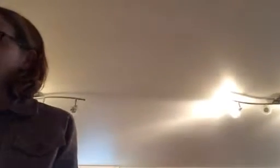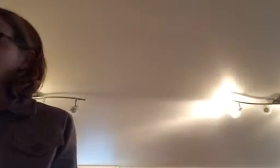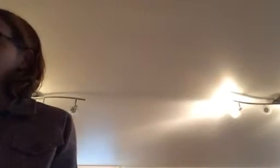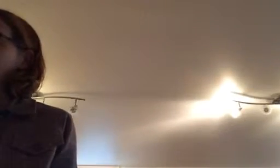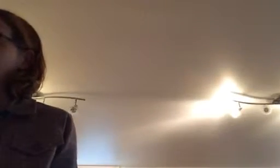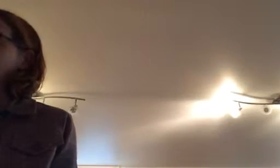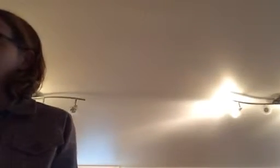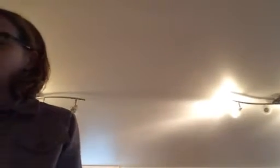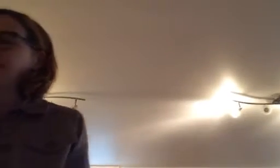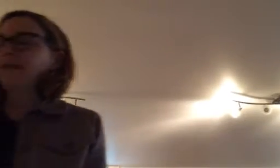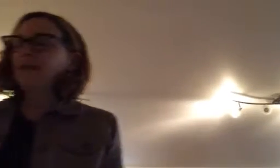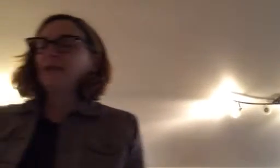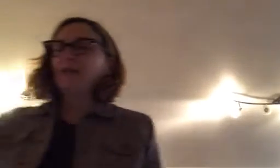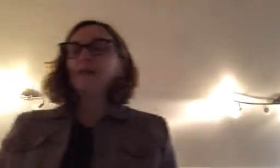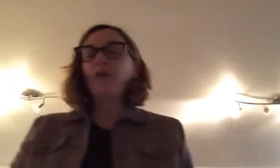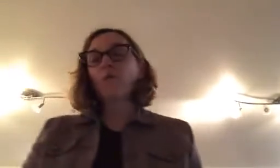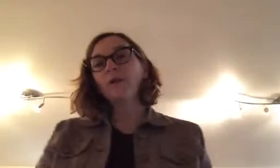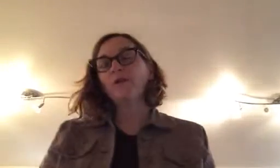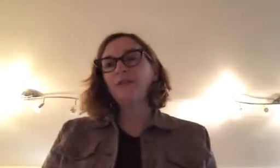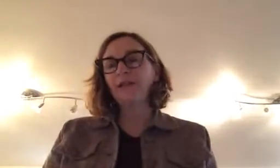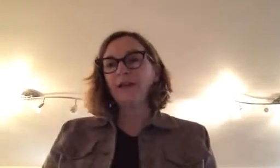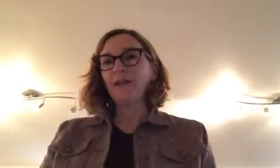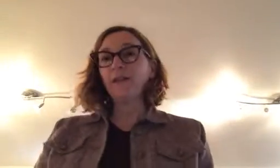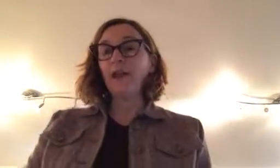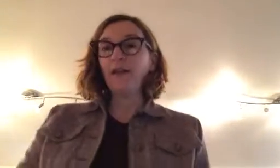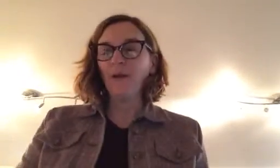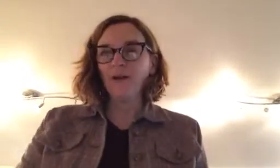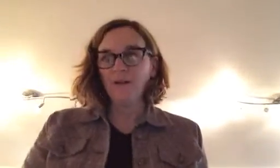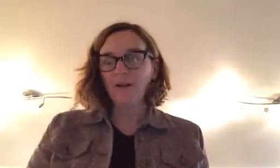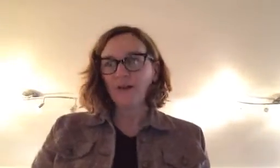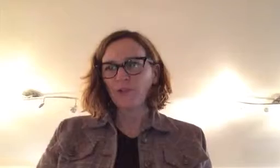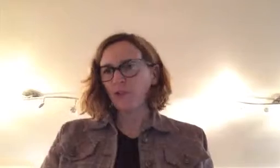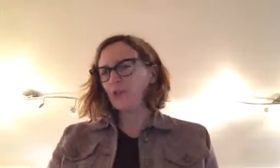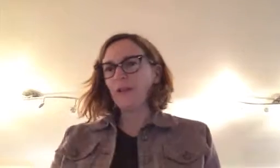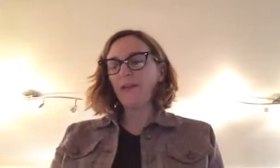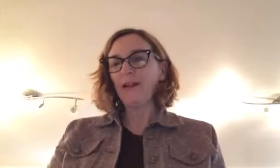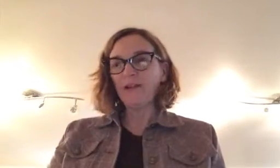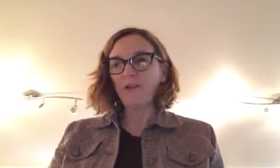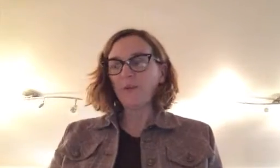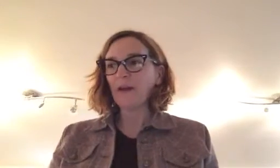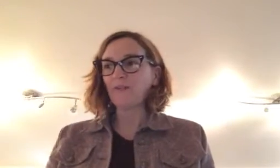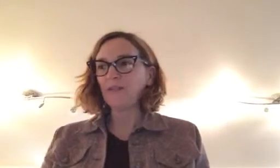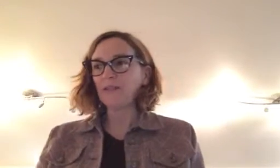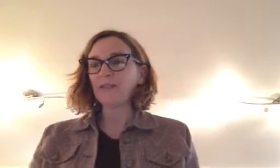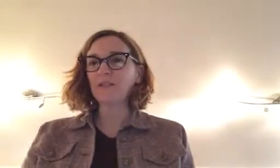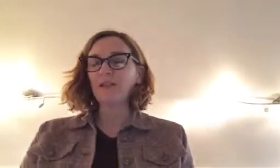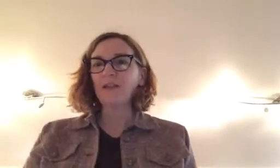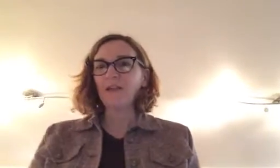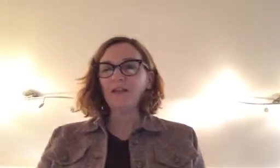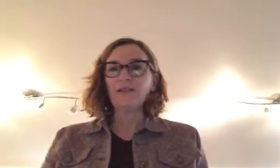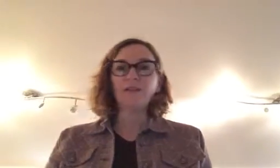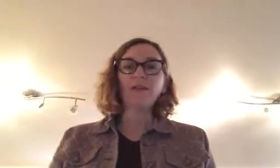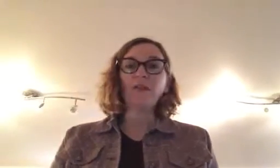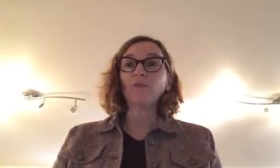that they weren't going to get a like-minded constitutional ally in Europe out of this. Instead, they were